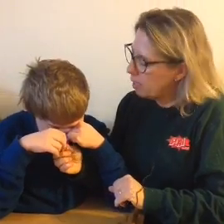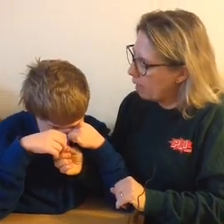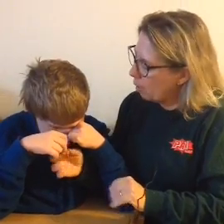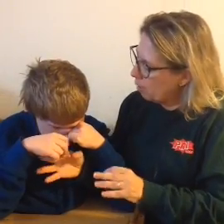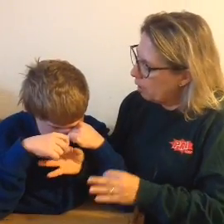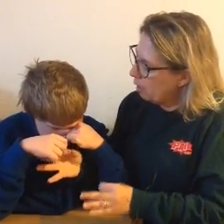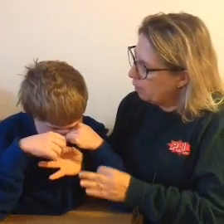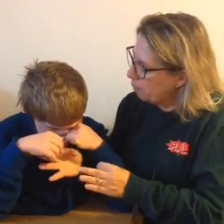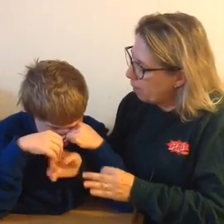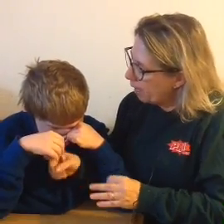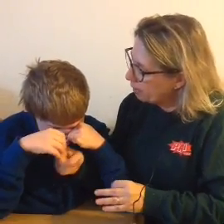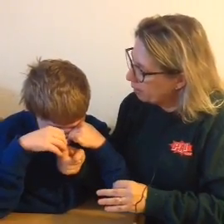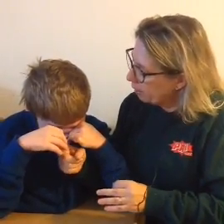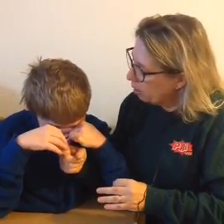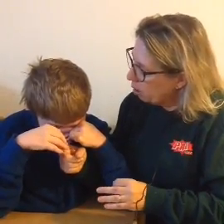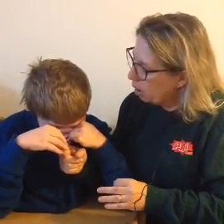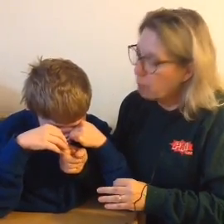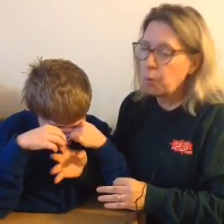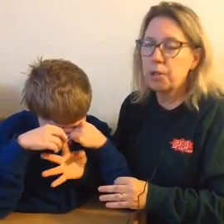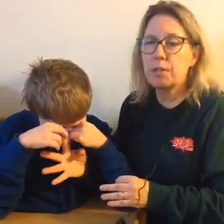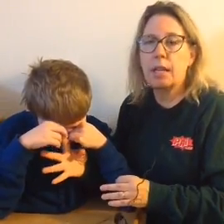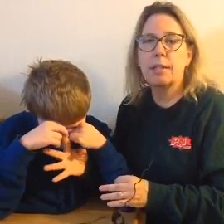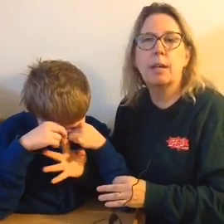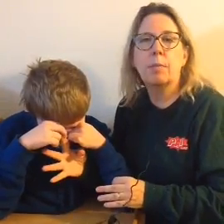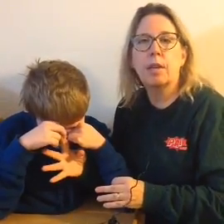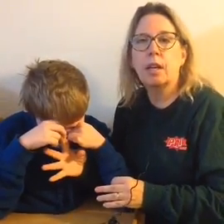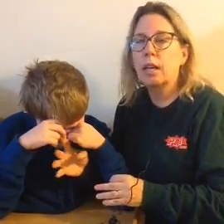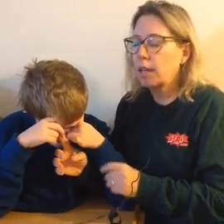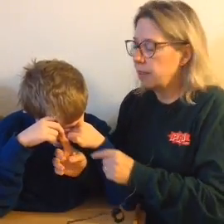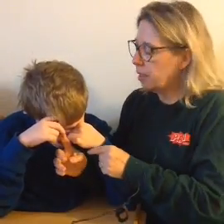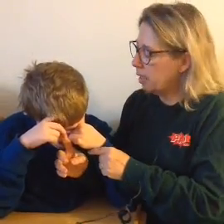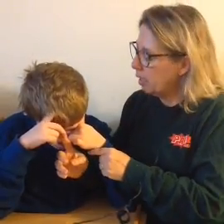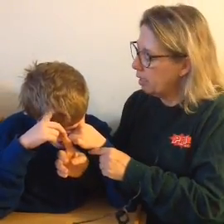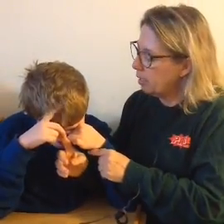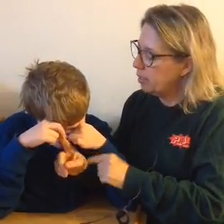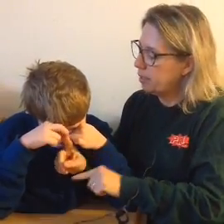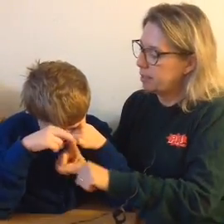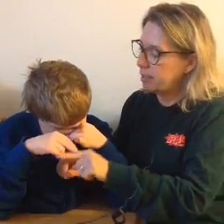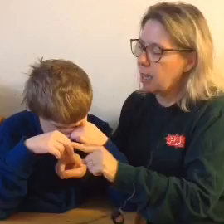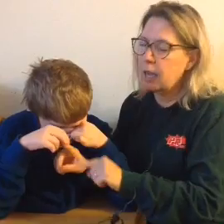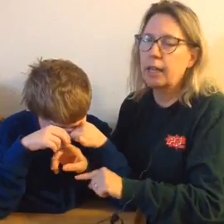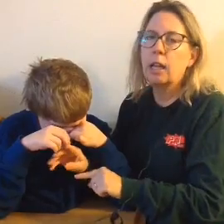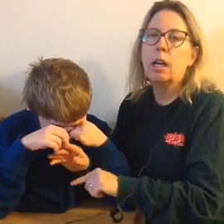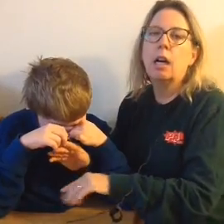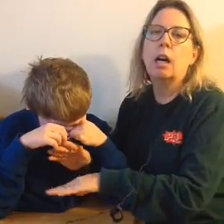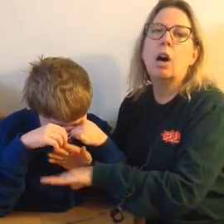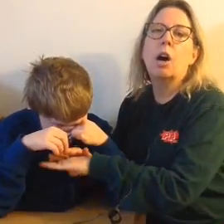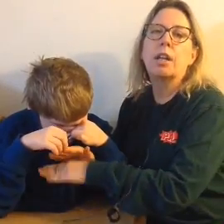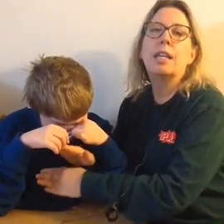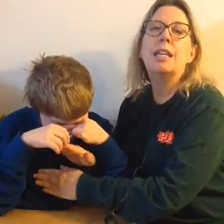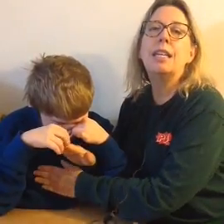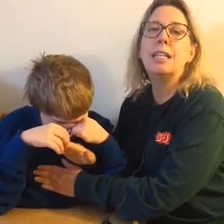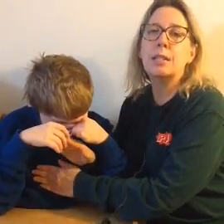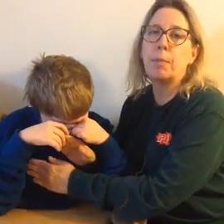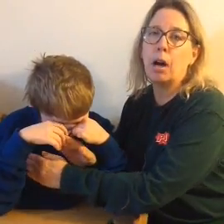Now, if Maxie were to say something, then he needs to sign on his